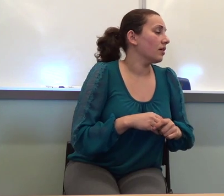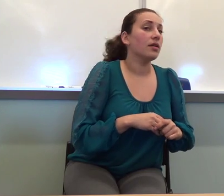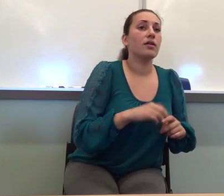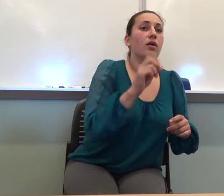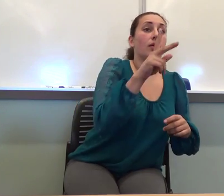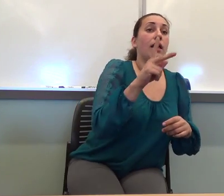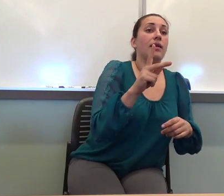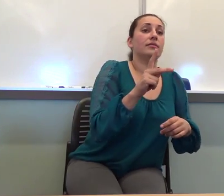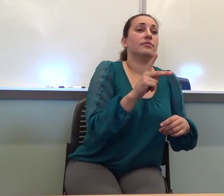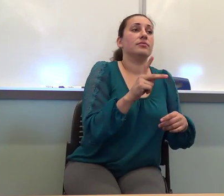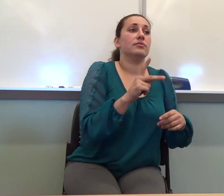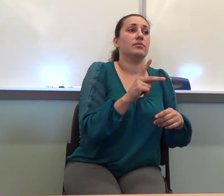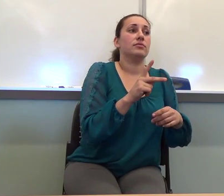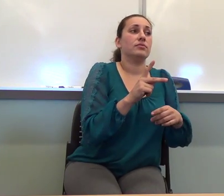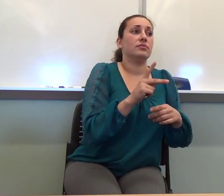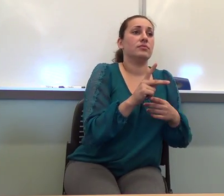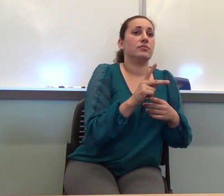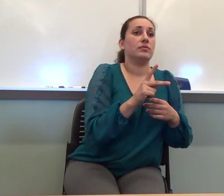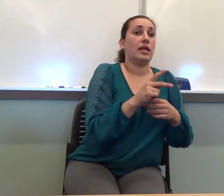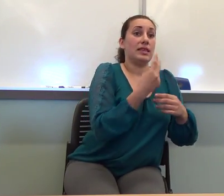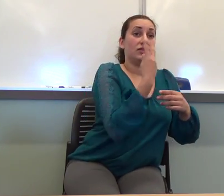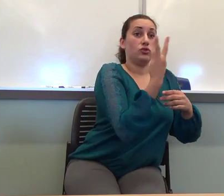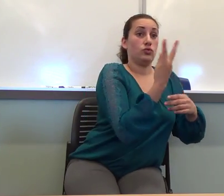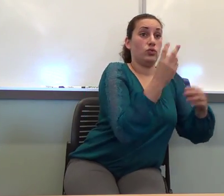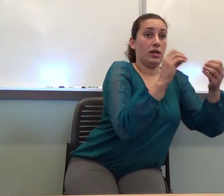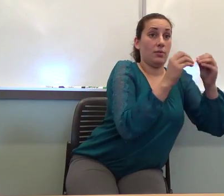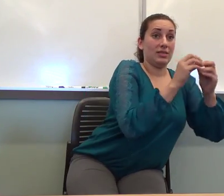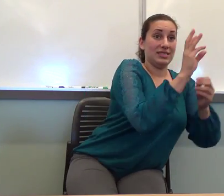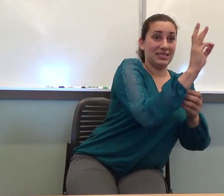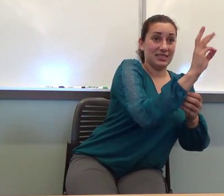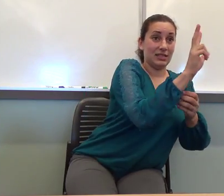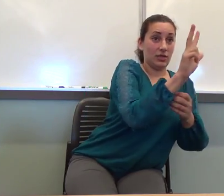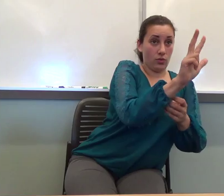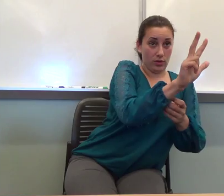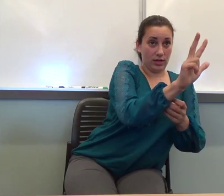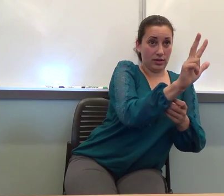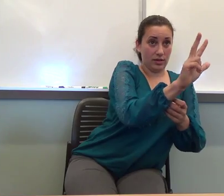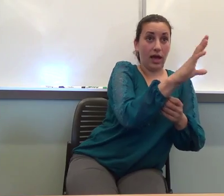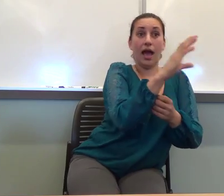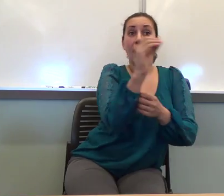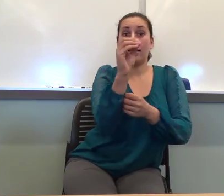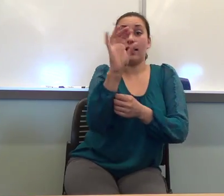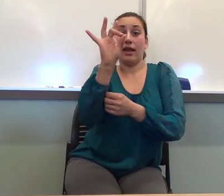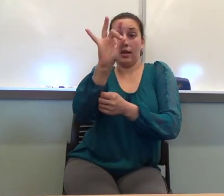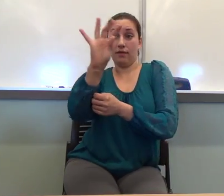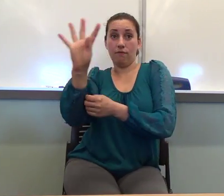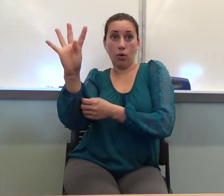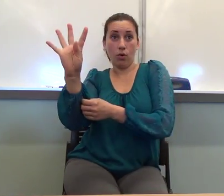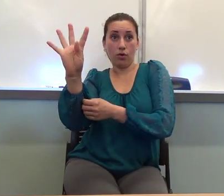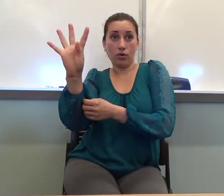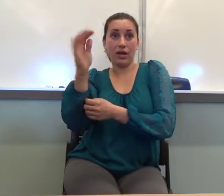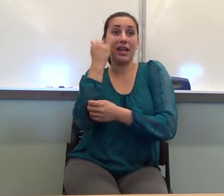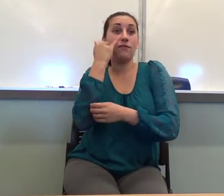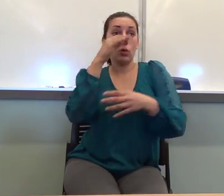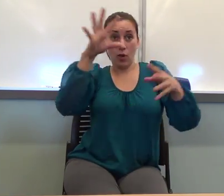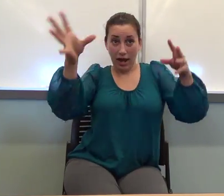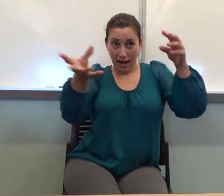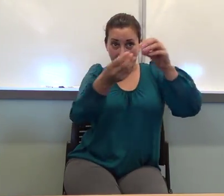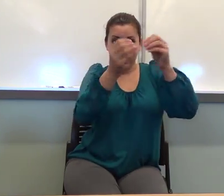It has to do with the fact that these two numbers, 63 and 84, if you add the digits, they add up